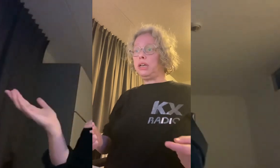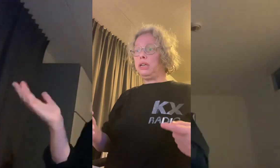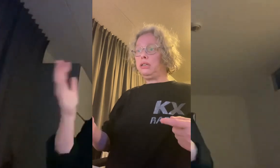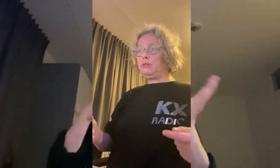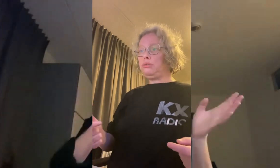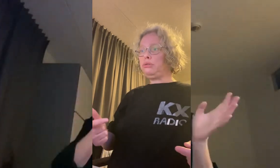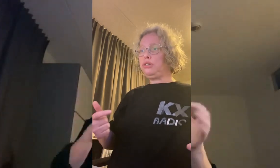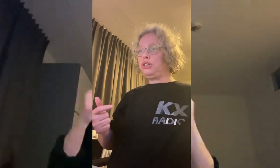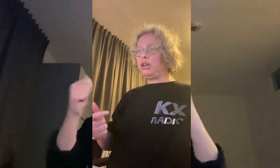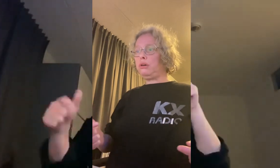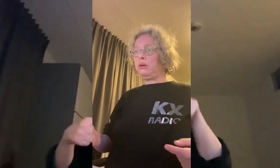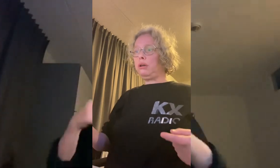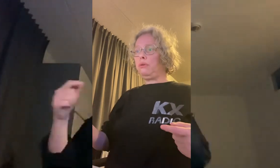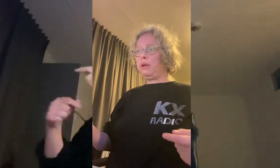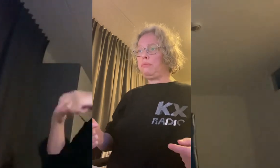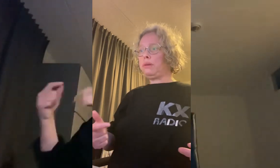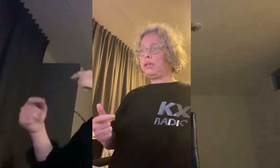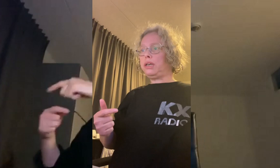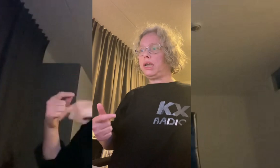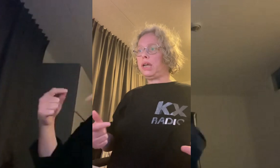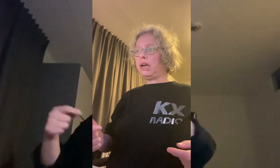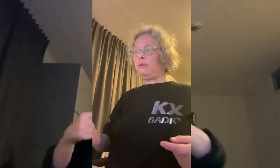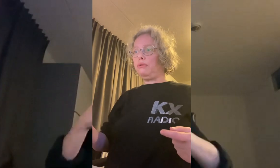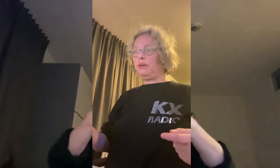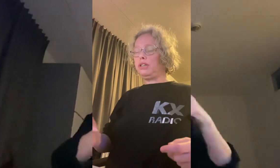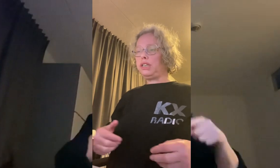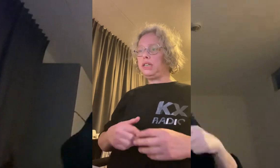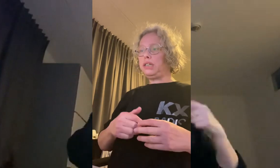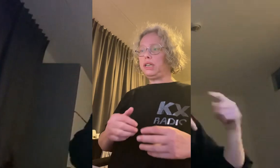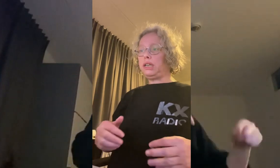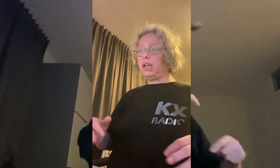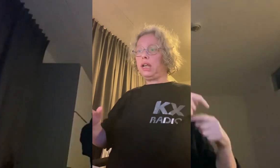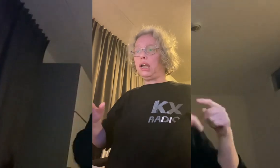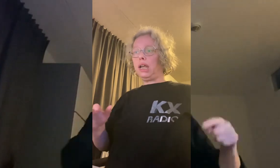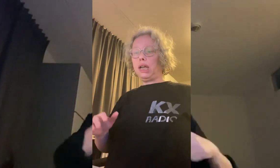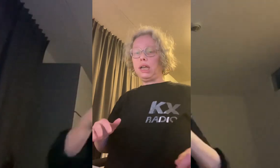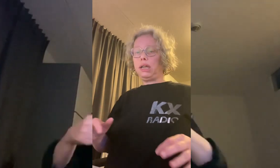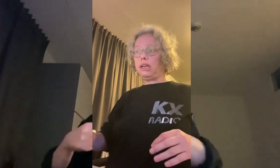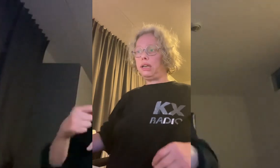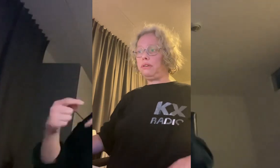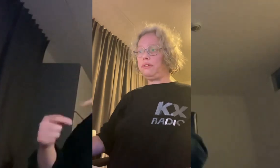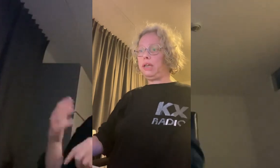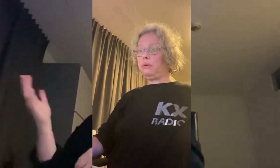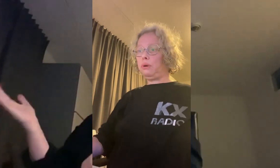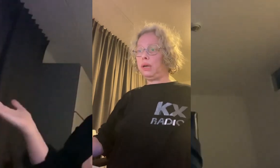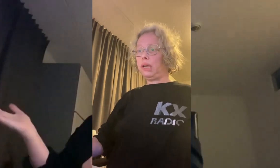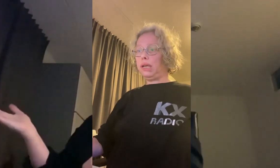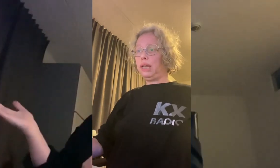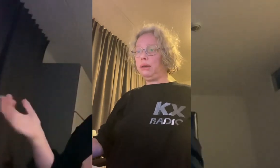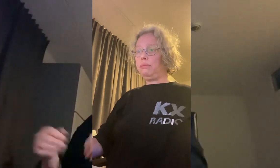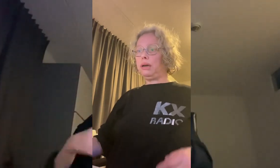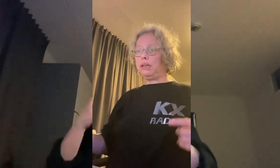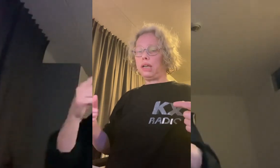to show women they are worth it in every way. But